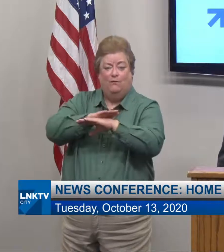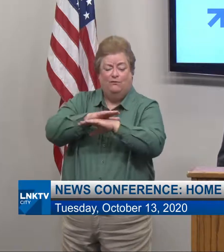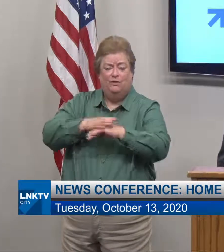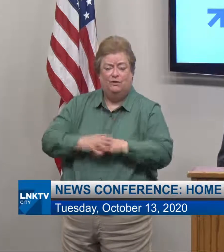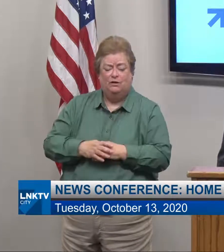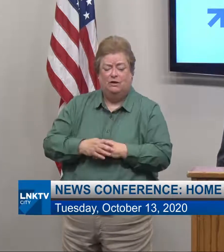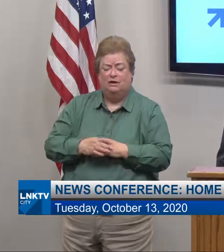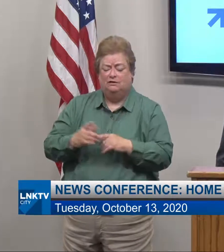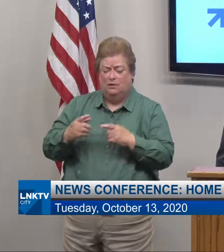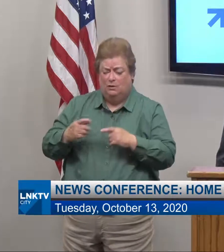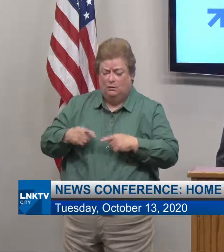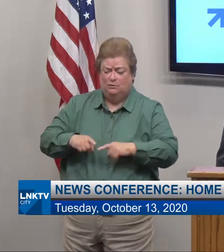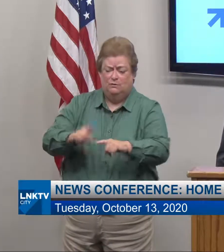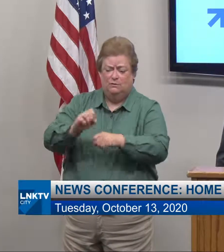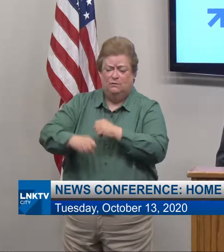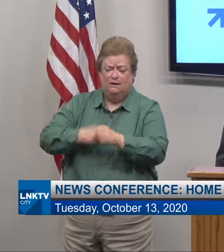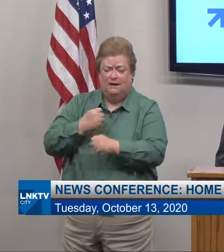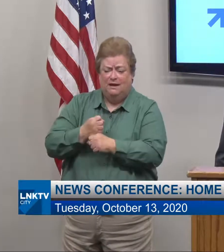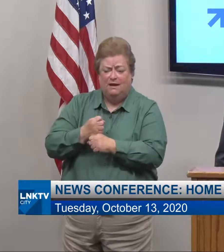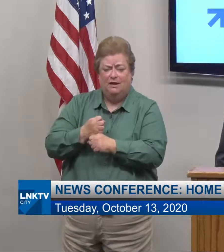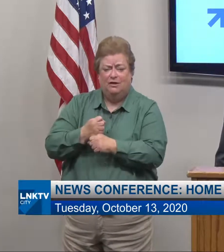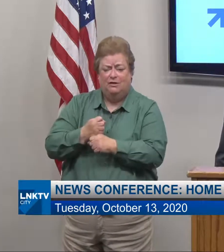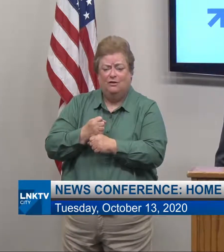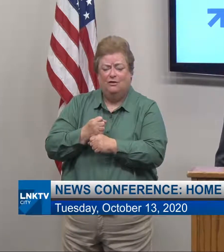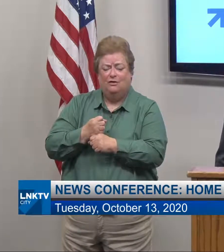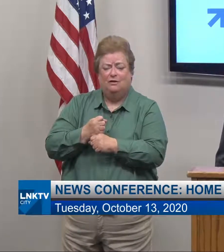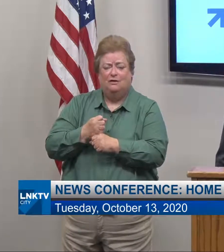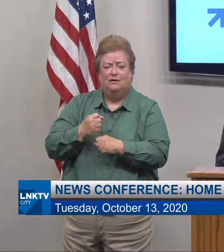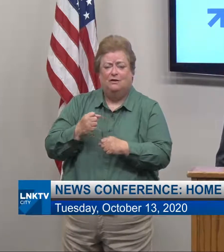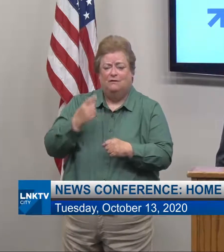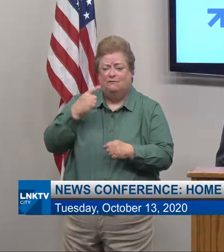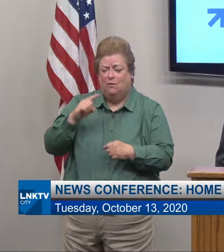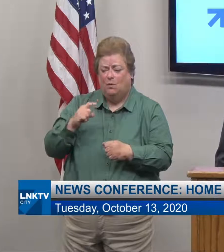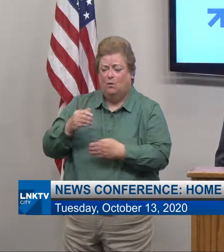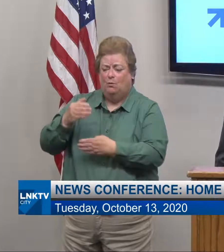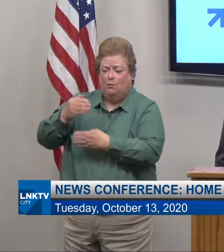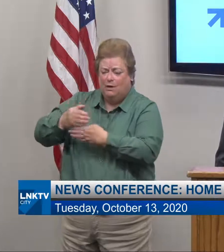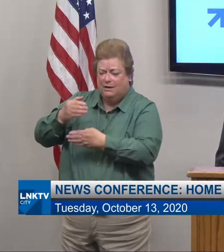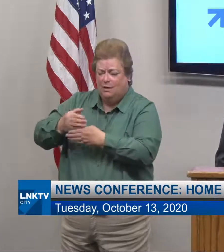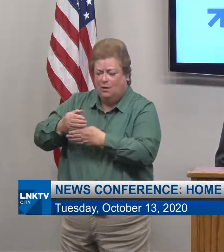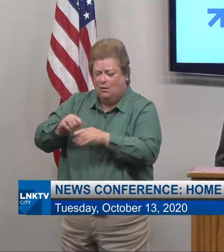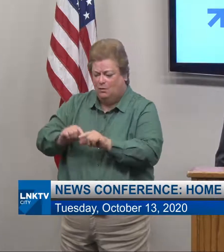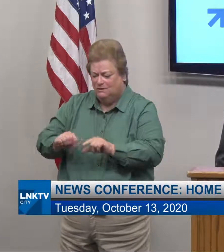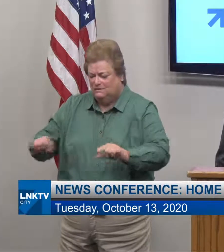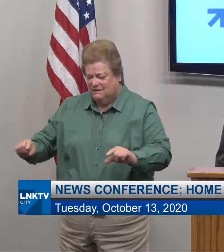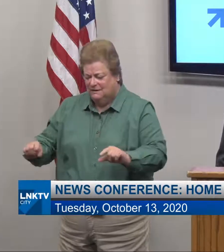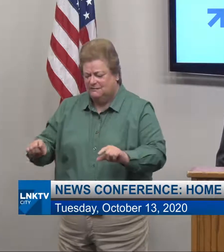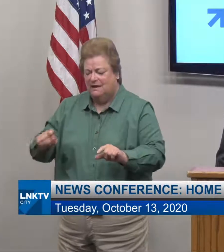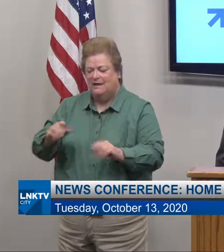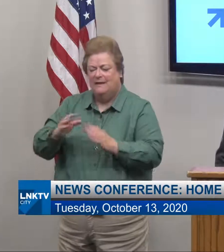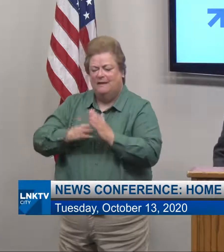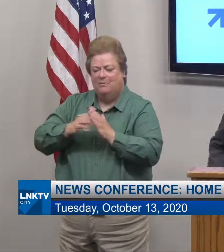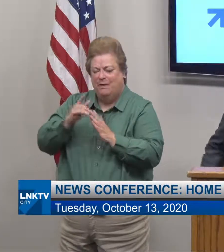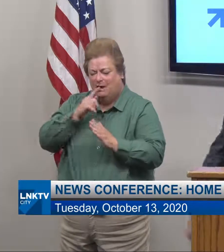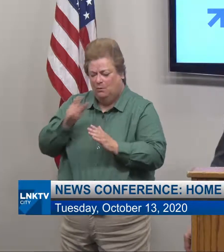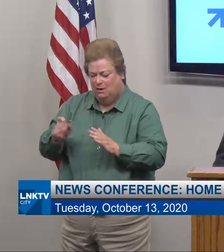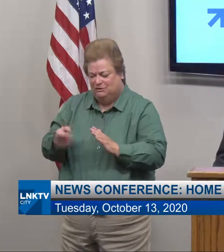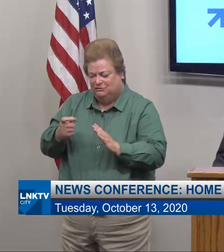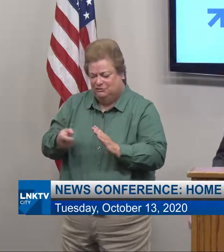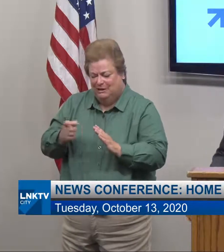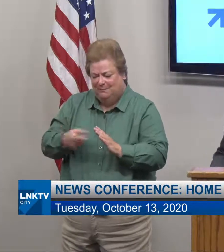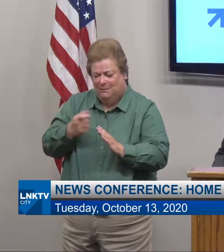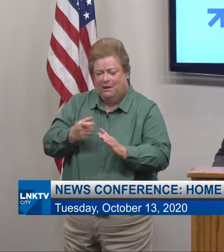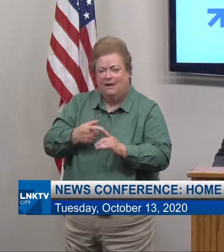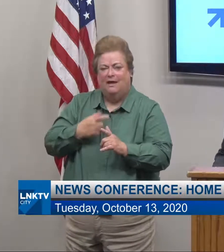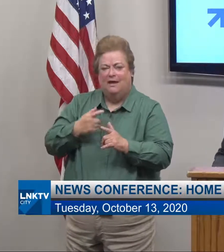what will happen is on thresholds, on windowsills, that paint will chip and then bring back to the